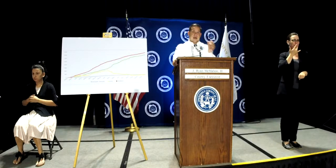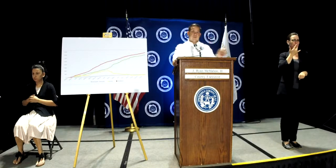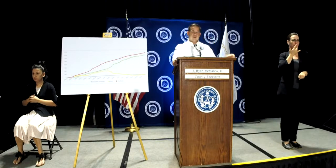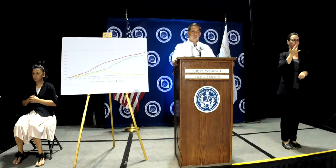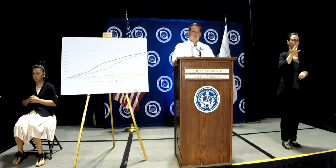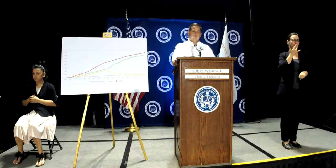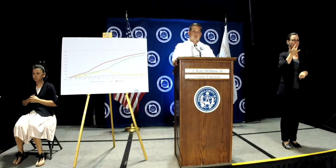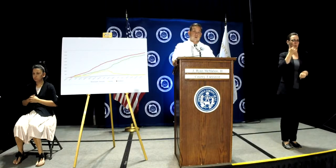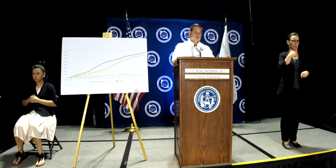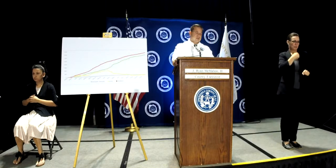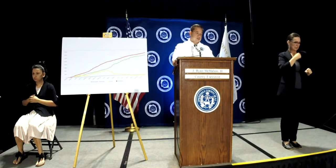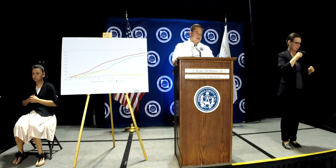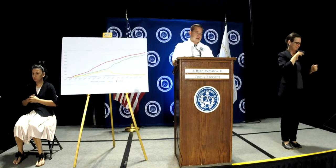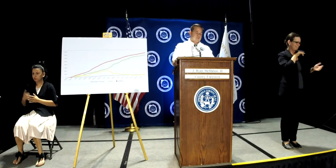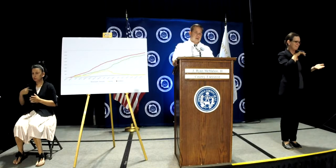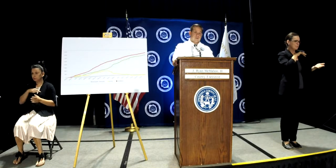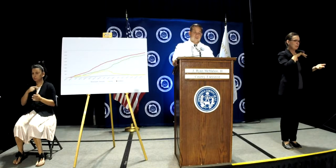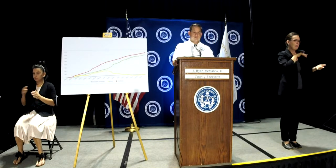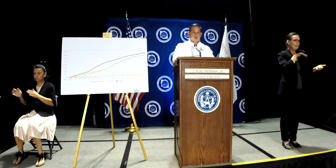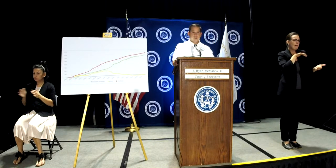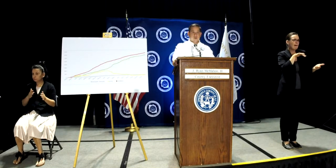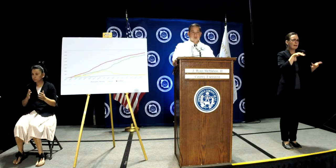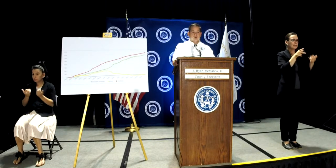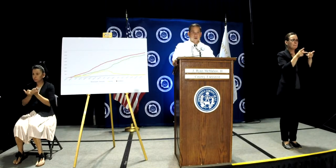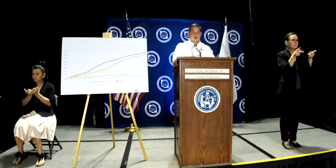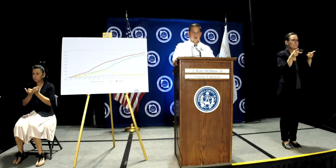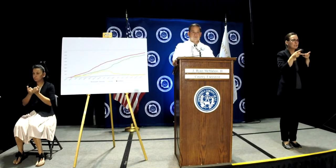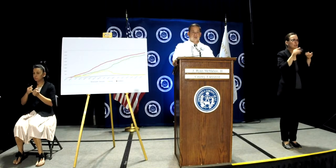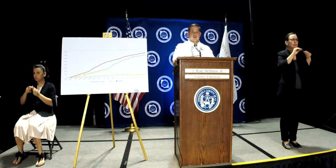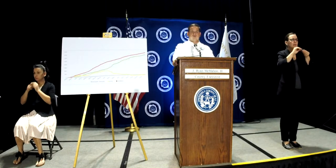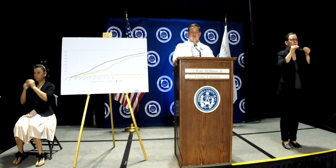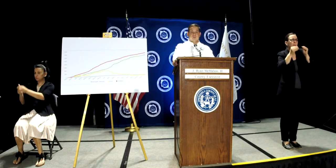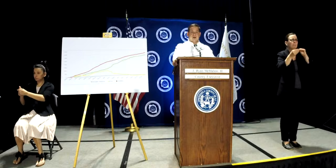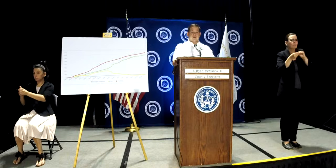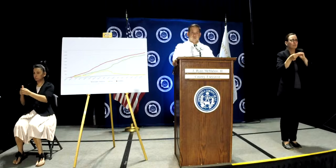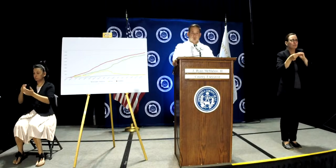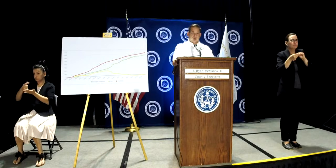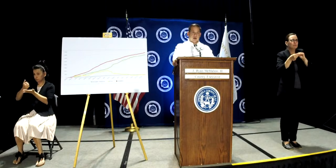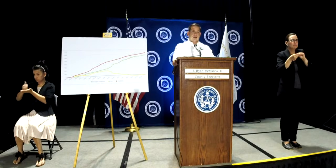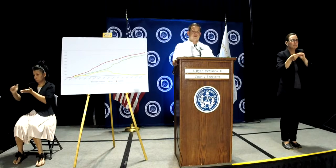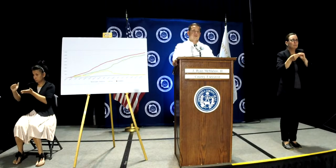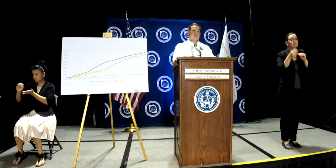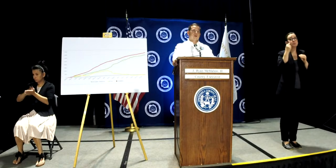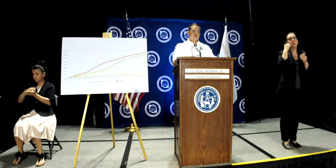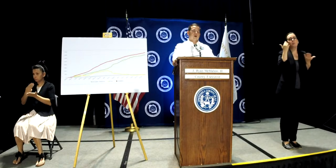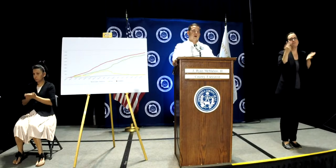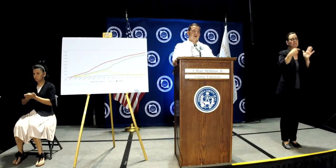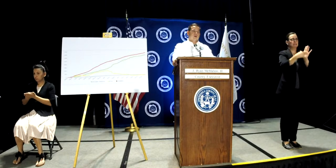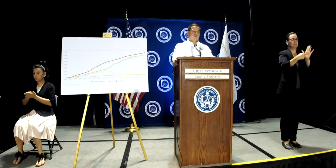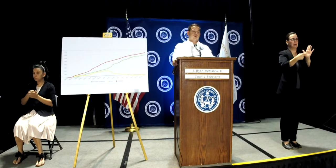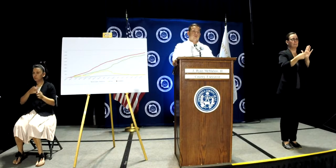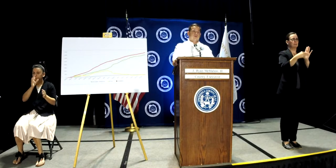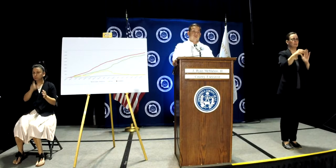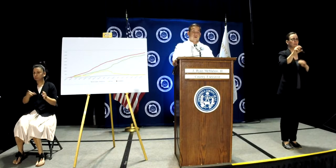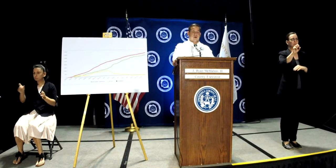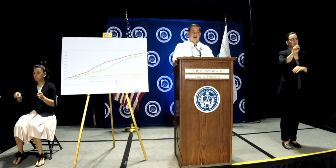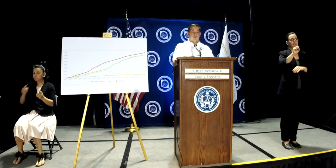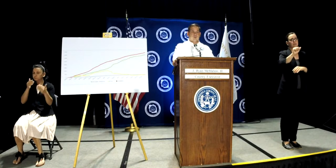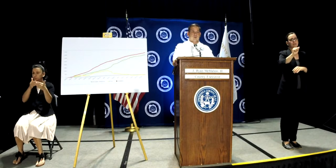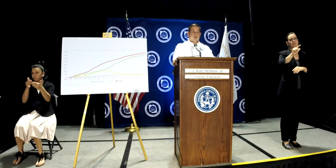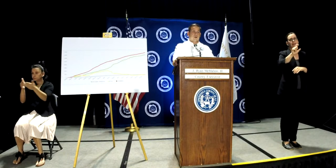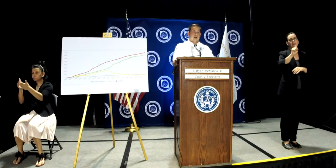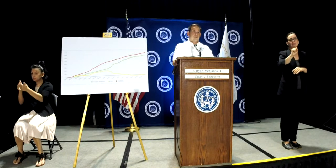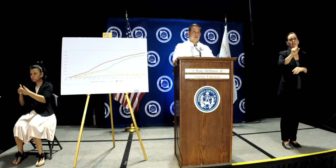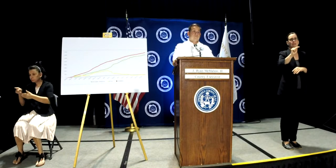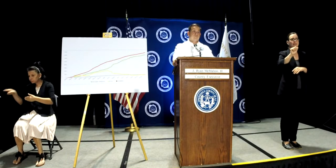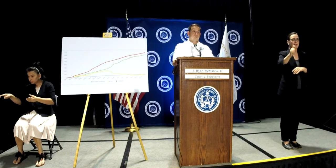that's happening moving forward, sales tax payments, updated spending forecasts, will there be federal help,